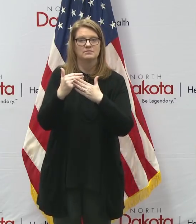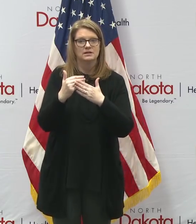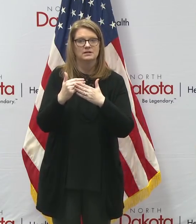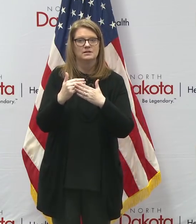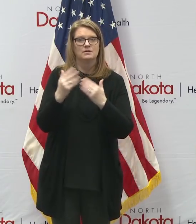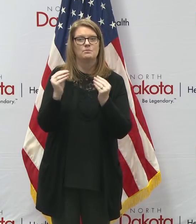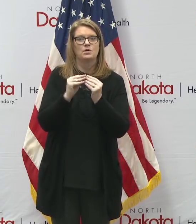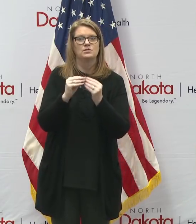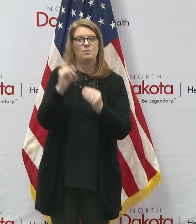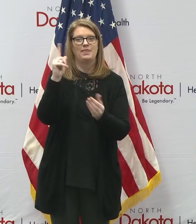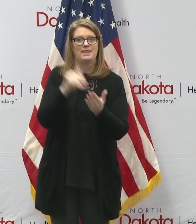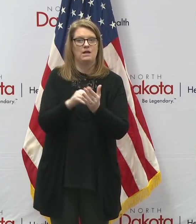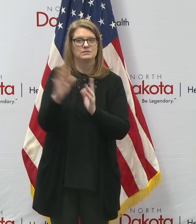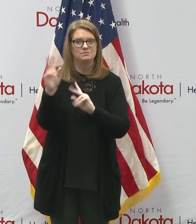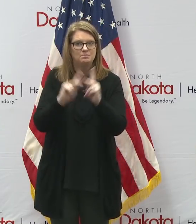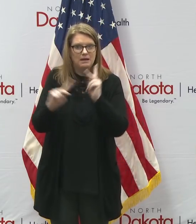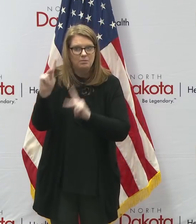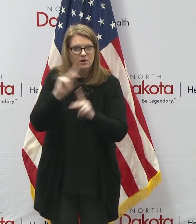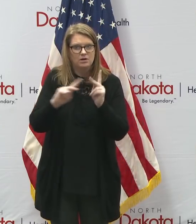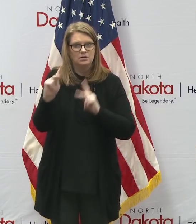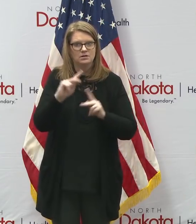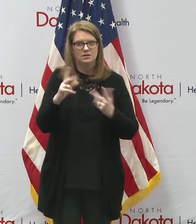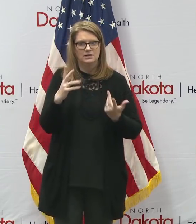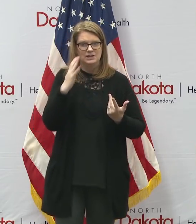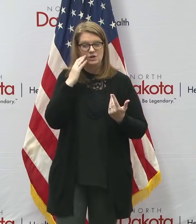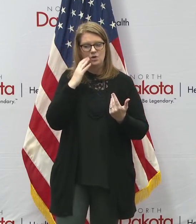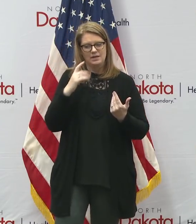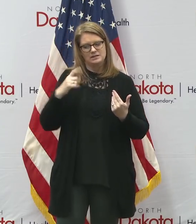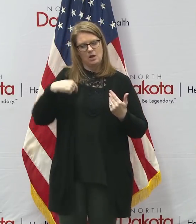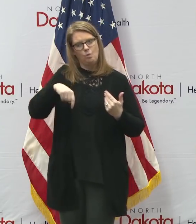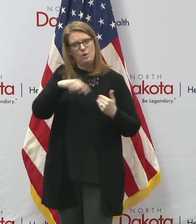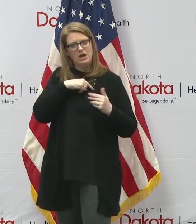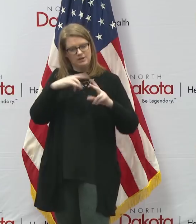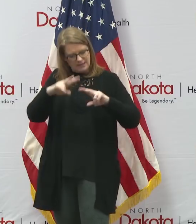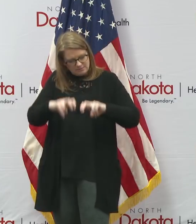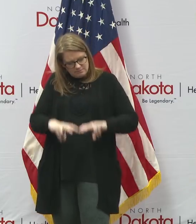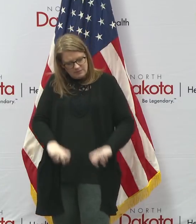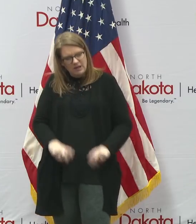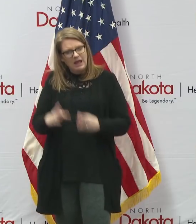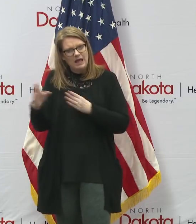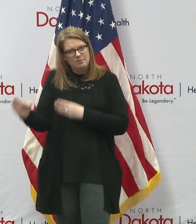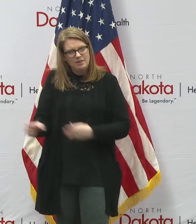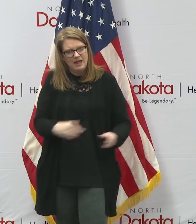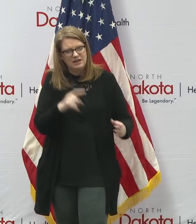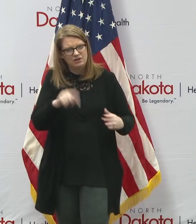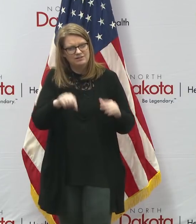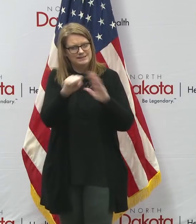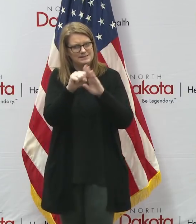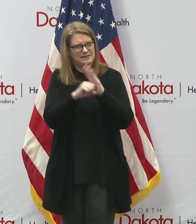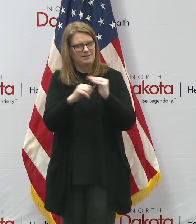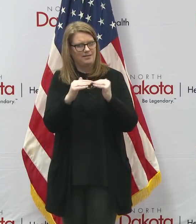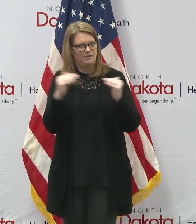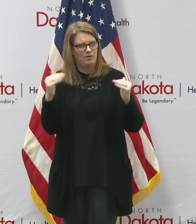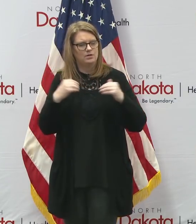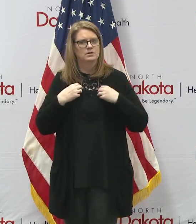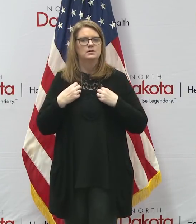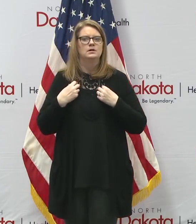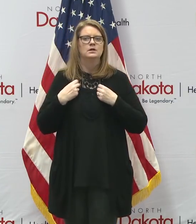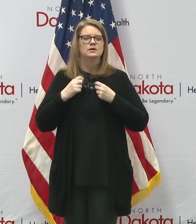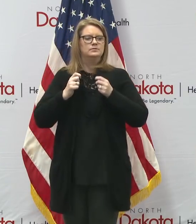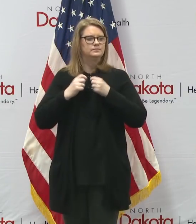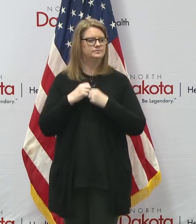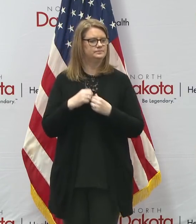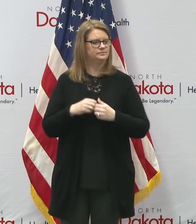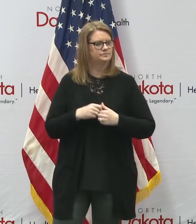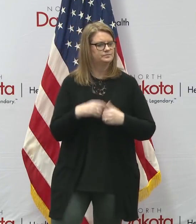it. That's the way that, at least from a planning standpoint, we're thinking about it here at the state. And so then what do you do